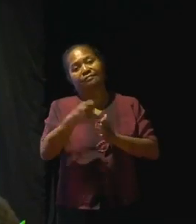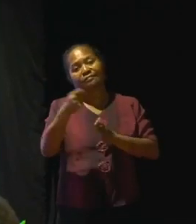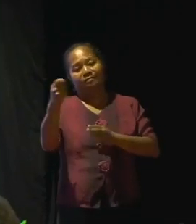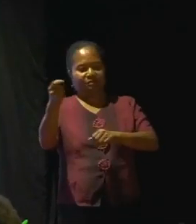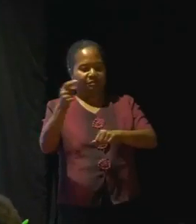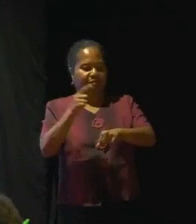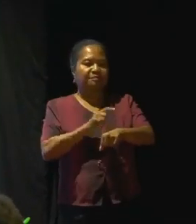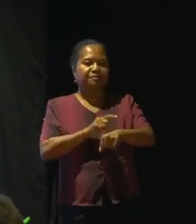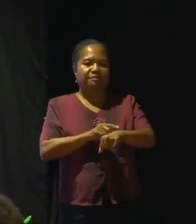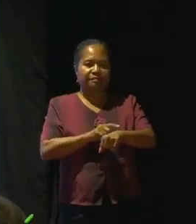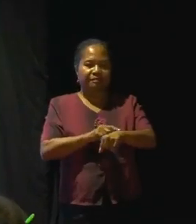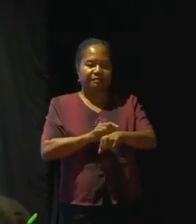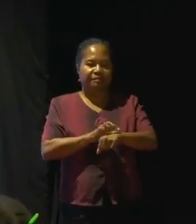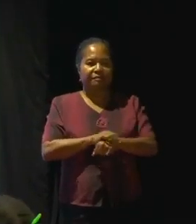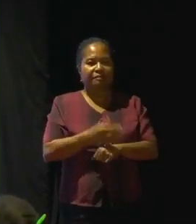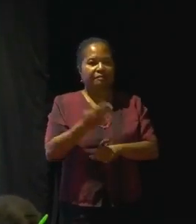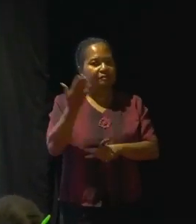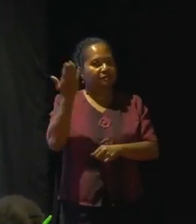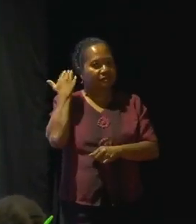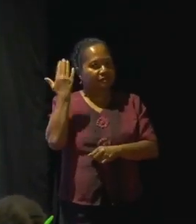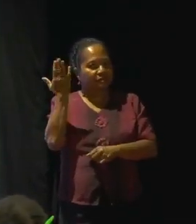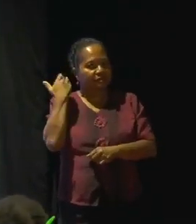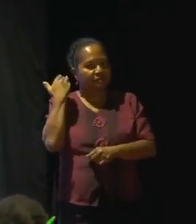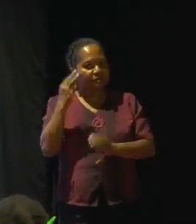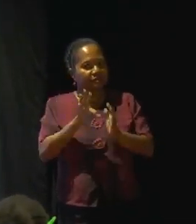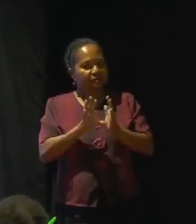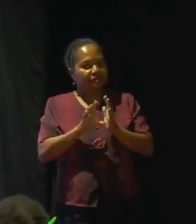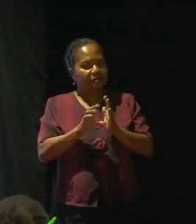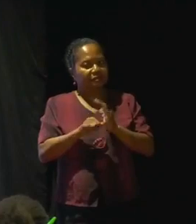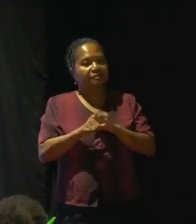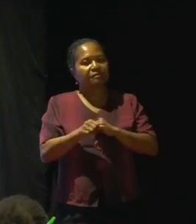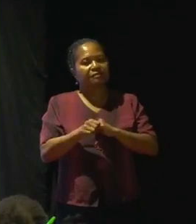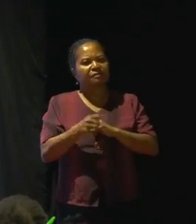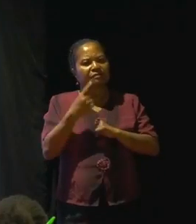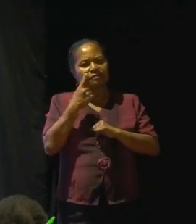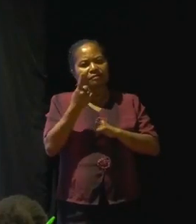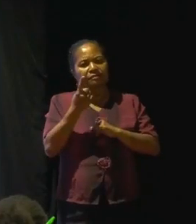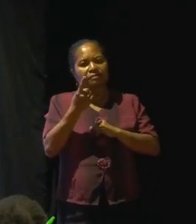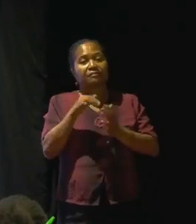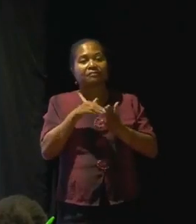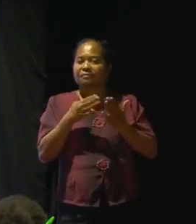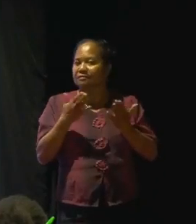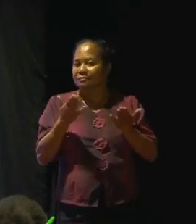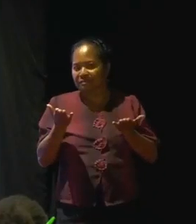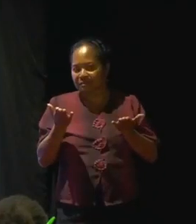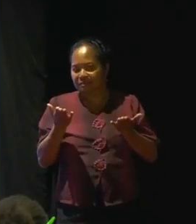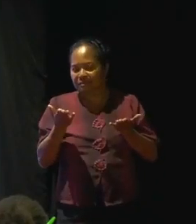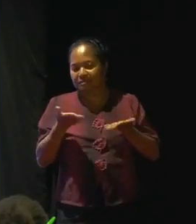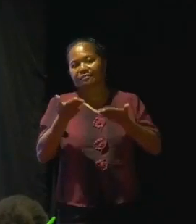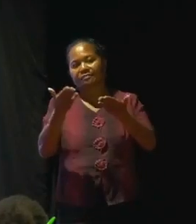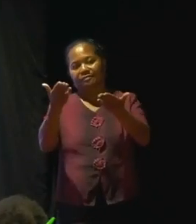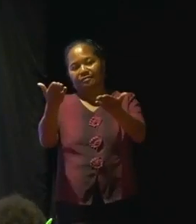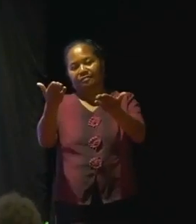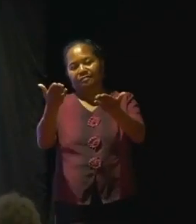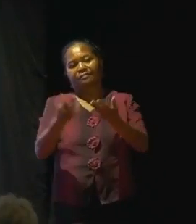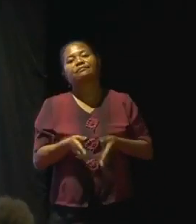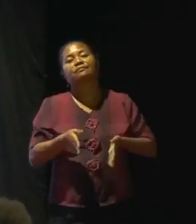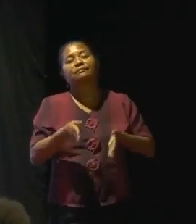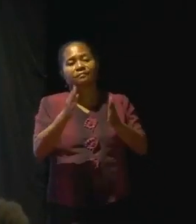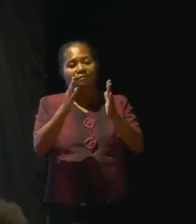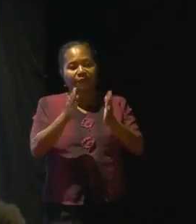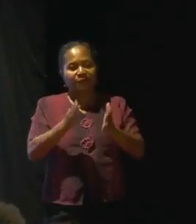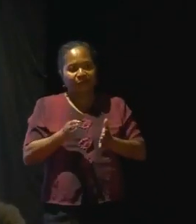time. In the past, some times ago, maybe you could say, but now we are giving you the options, and